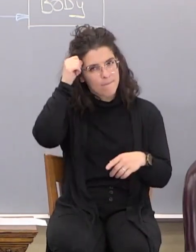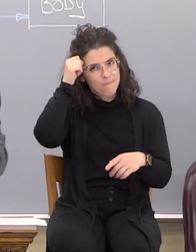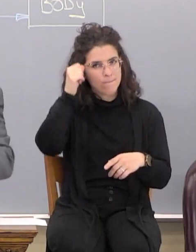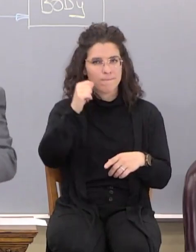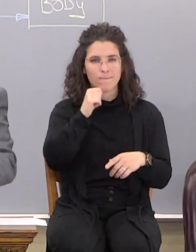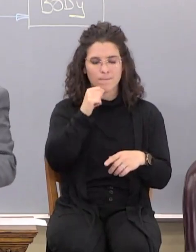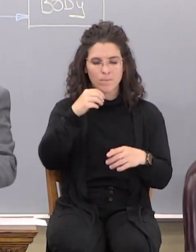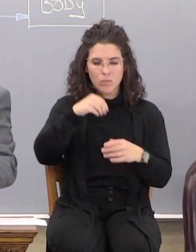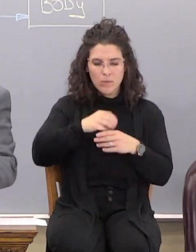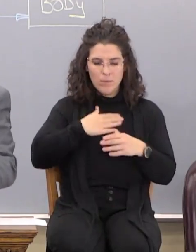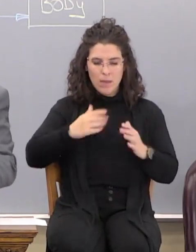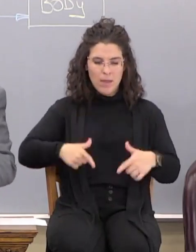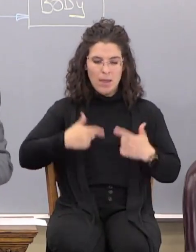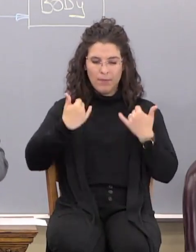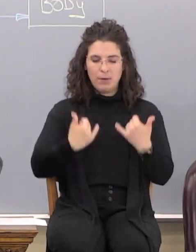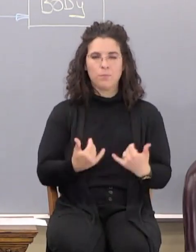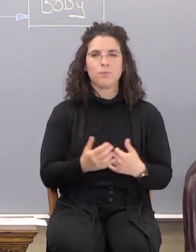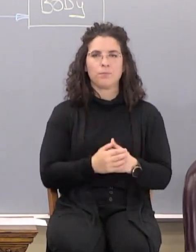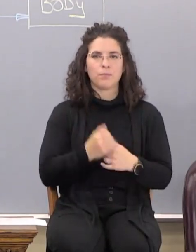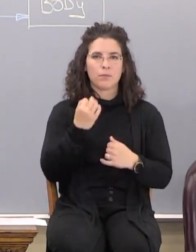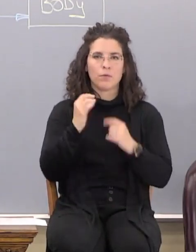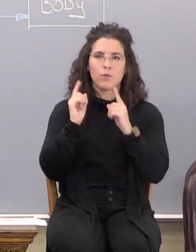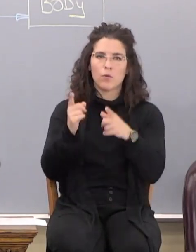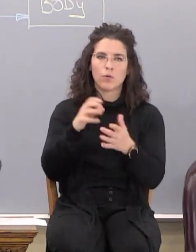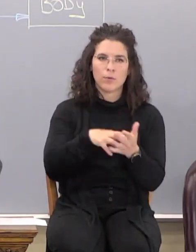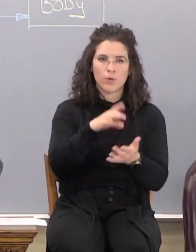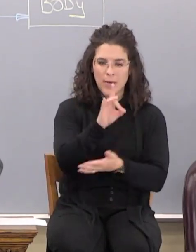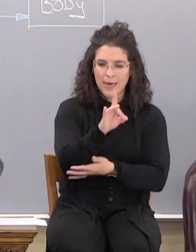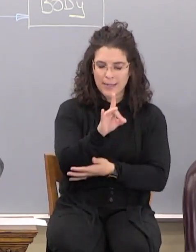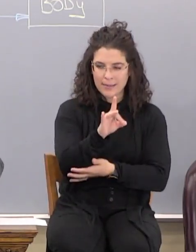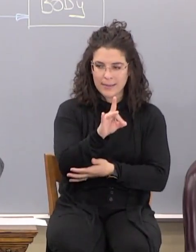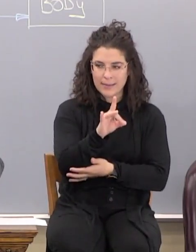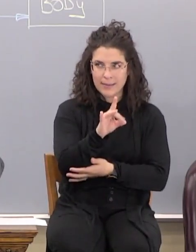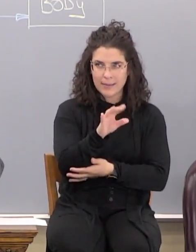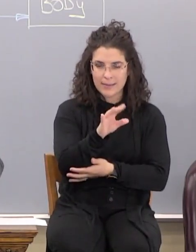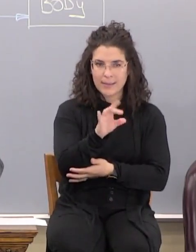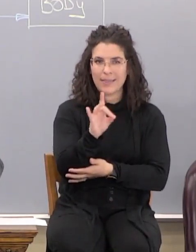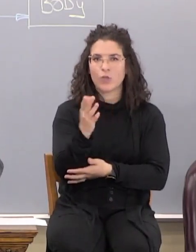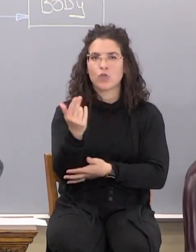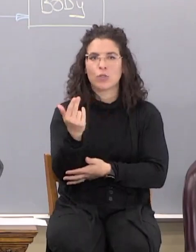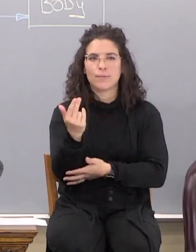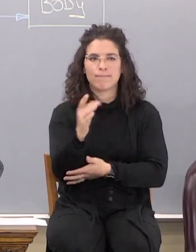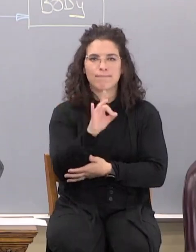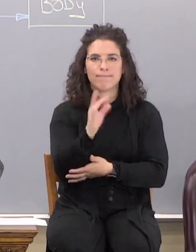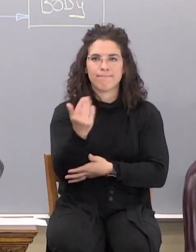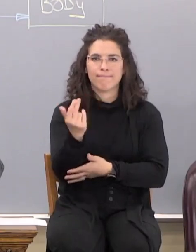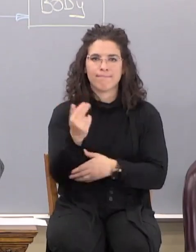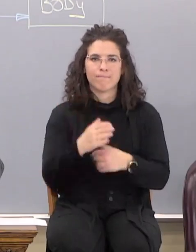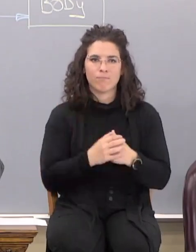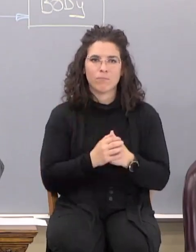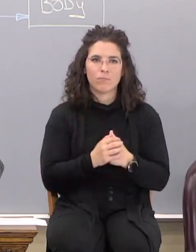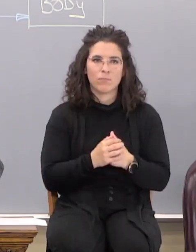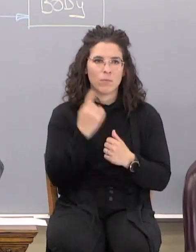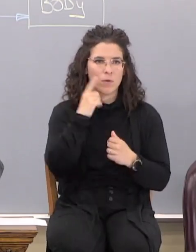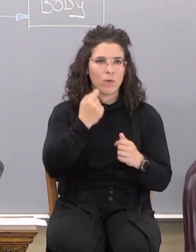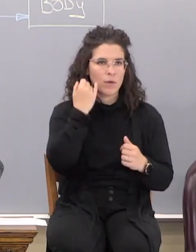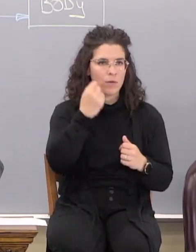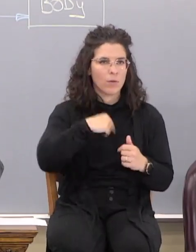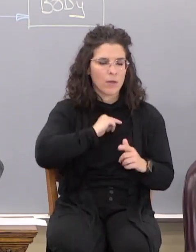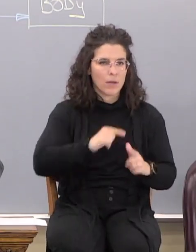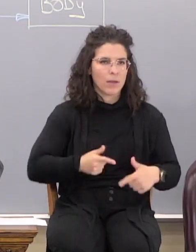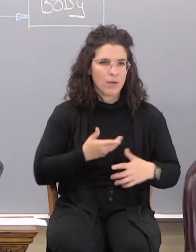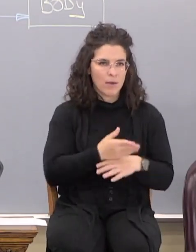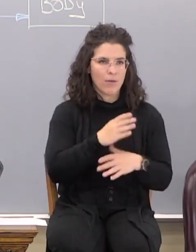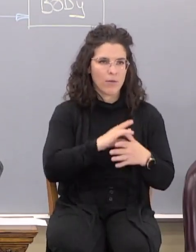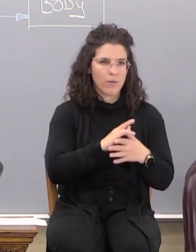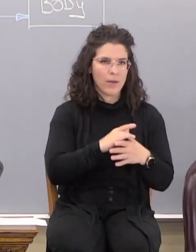won't be in my life anymore. If you look at chapter 8, verse 13, for if we live after the flesh, ye